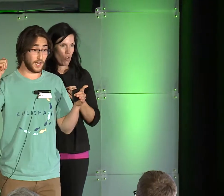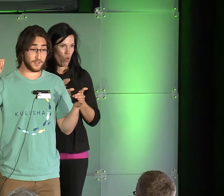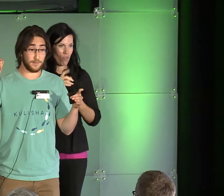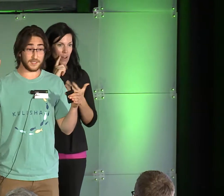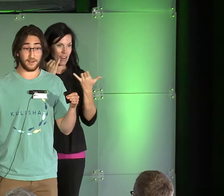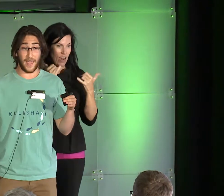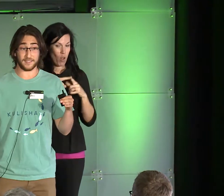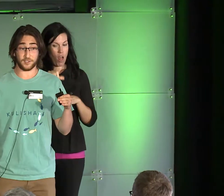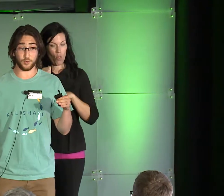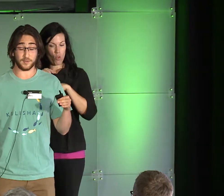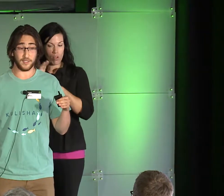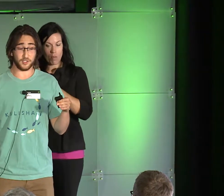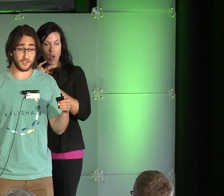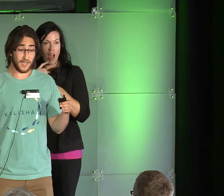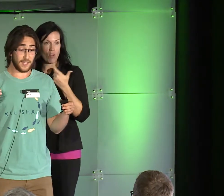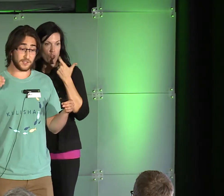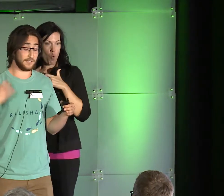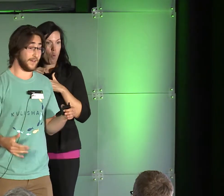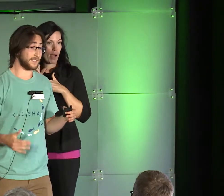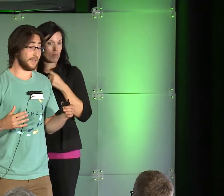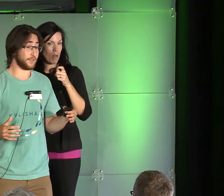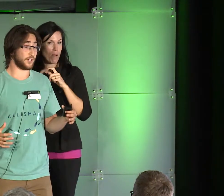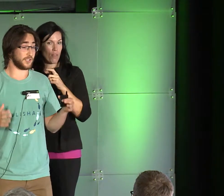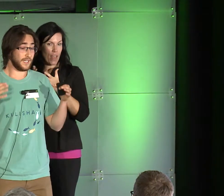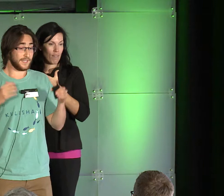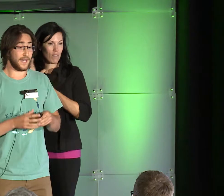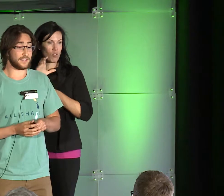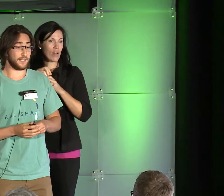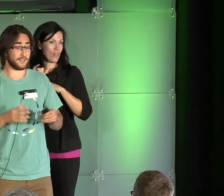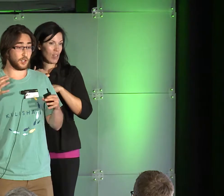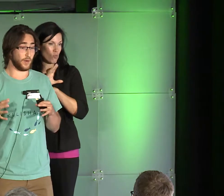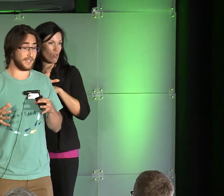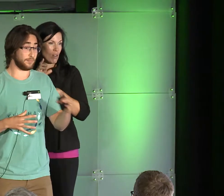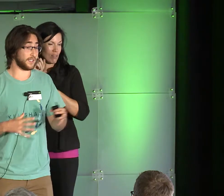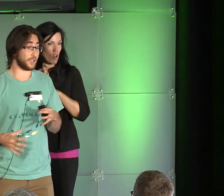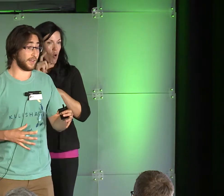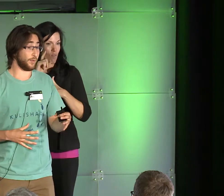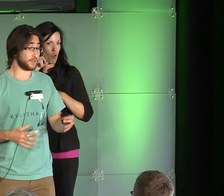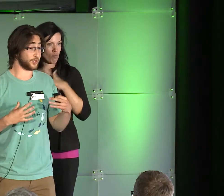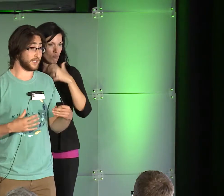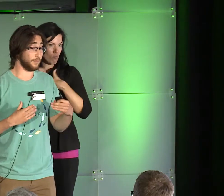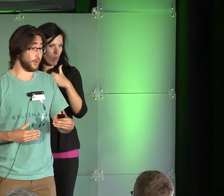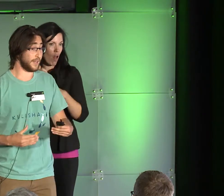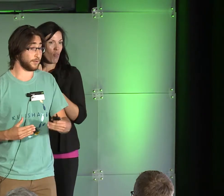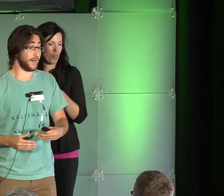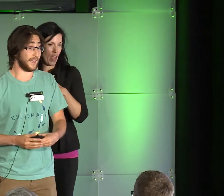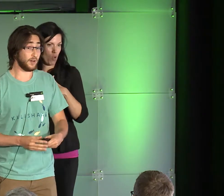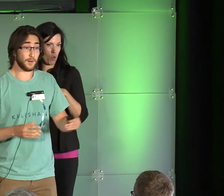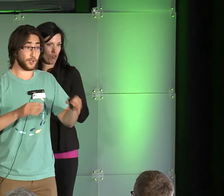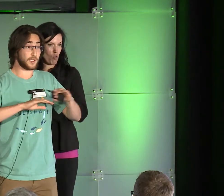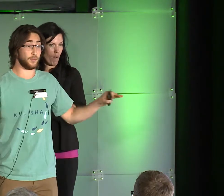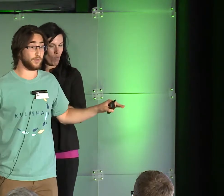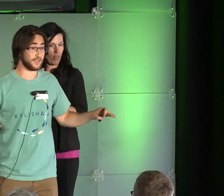these other companies that are acting as used waste managers, they've just invested in the infrastructure necessary to grind and process all that waste. We're trying to avoid that for right